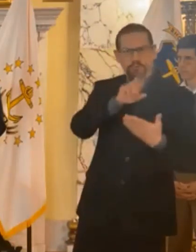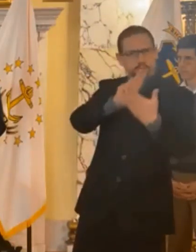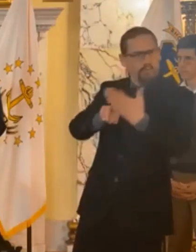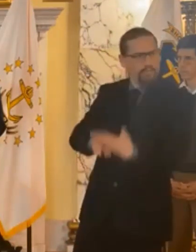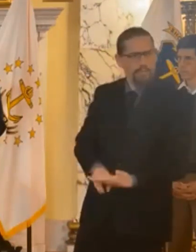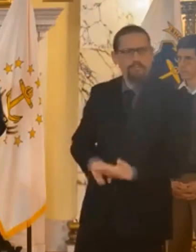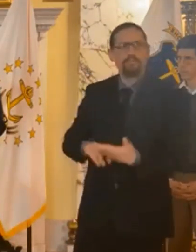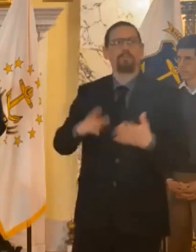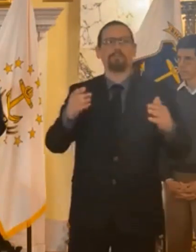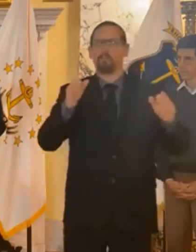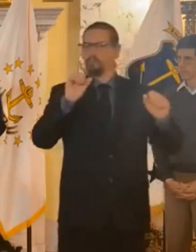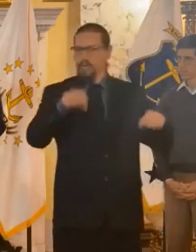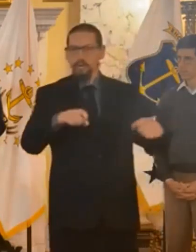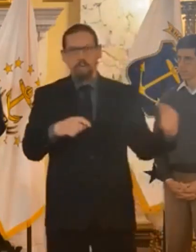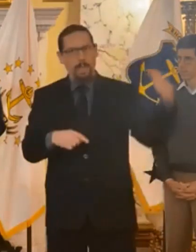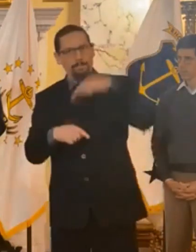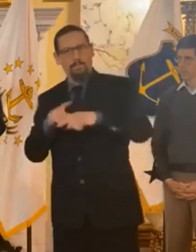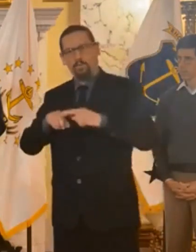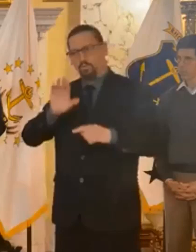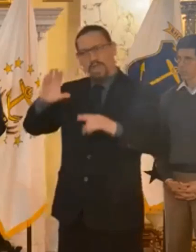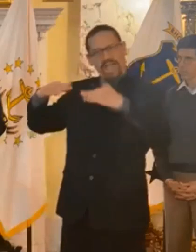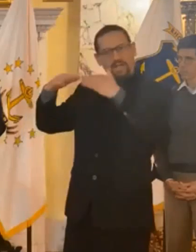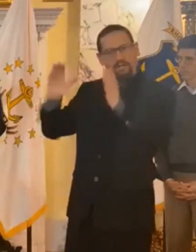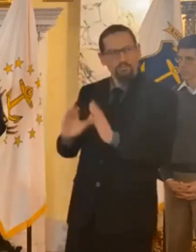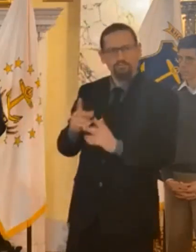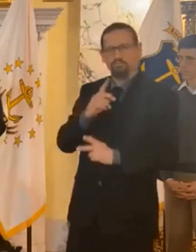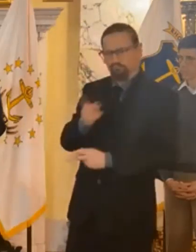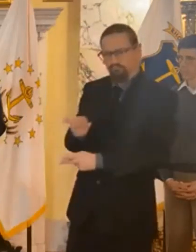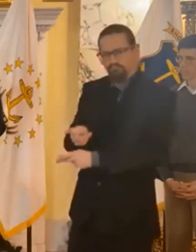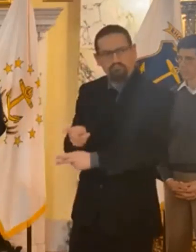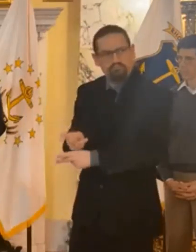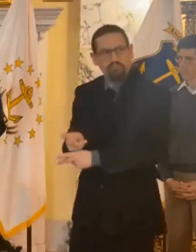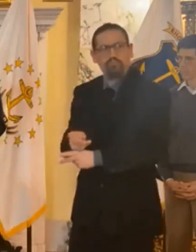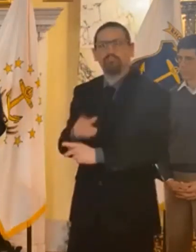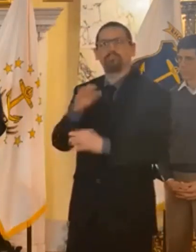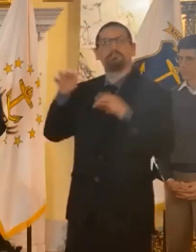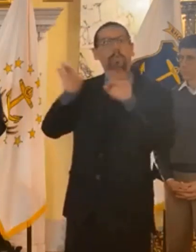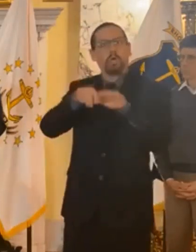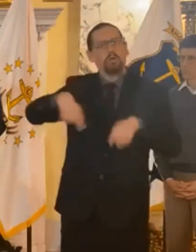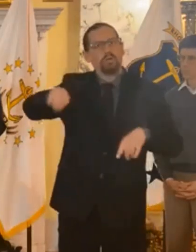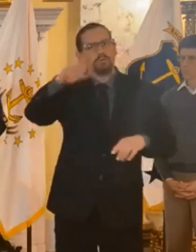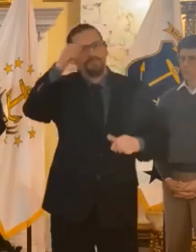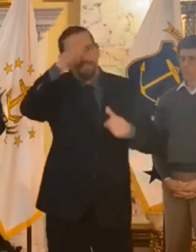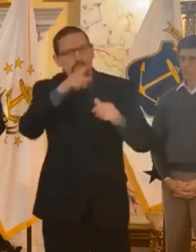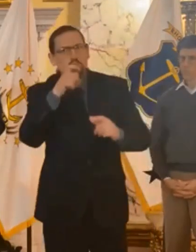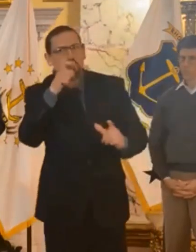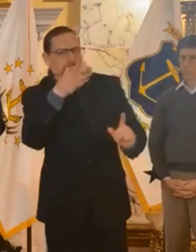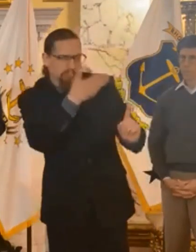But I know it's not perfect. I hope to have a better answer in a week. But for right now, it's something.